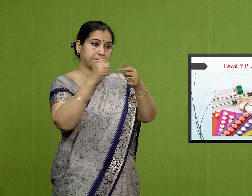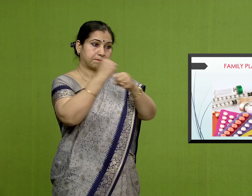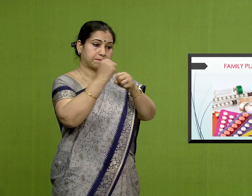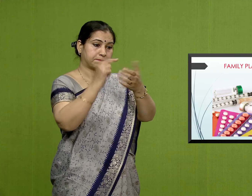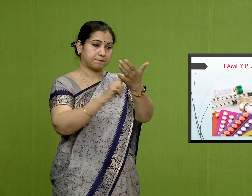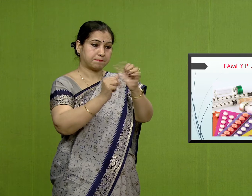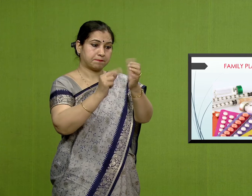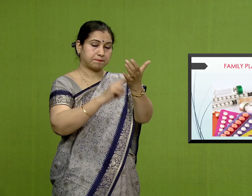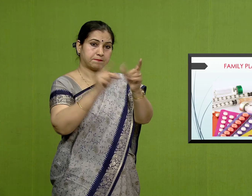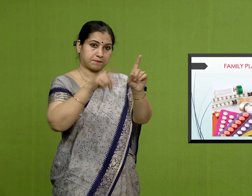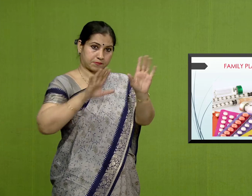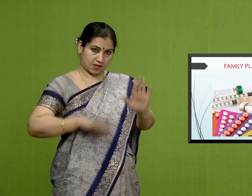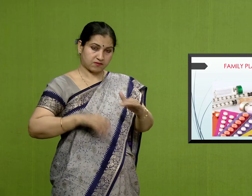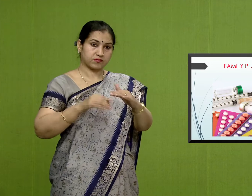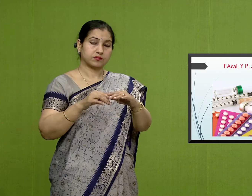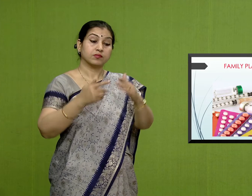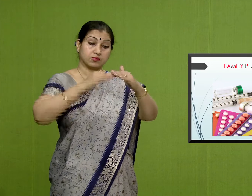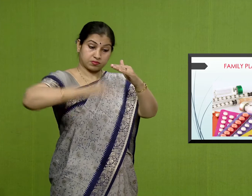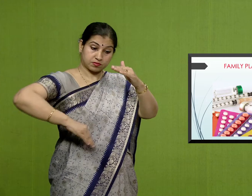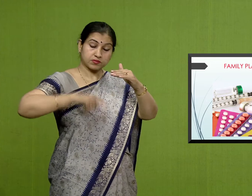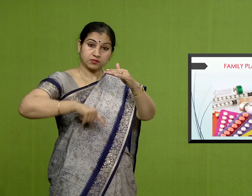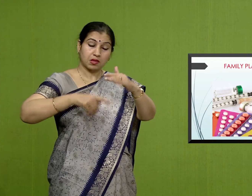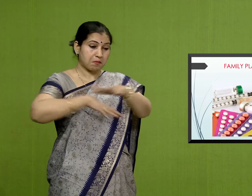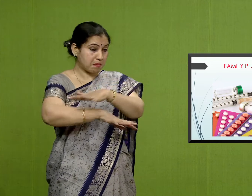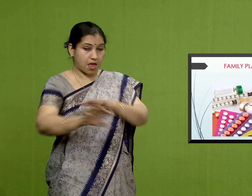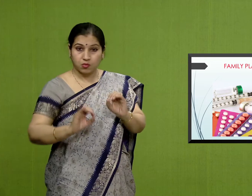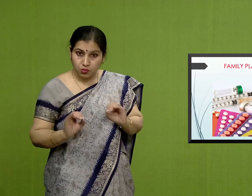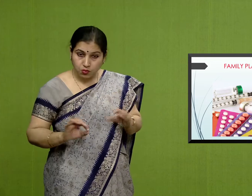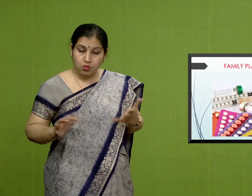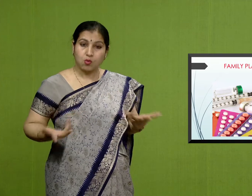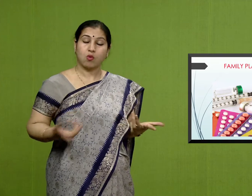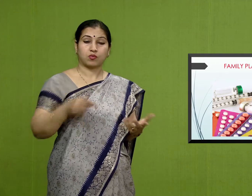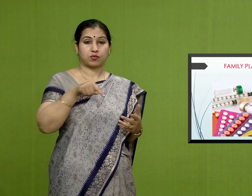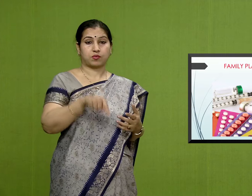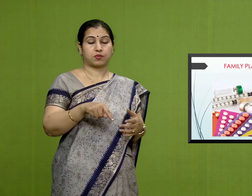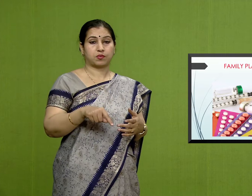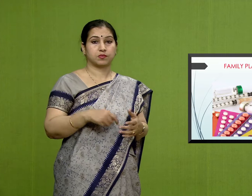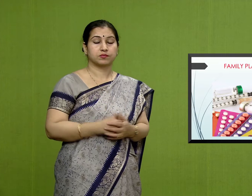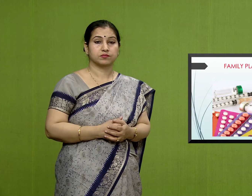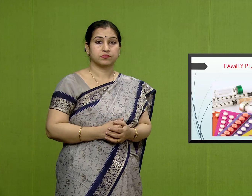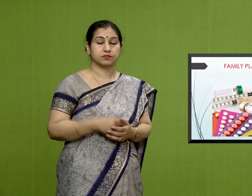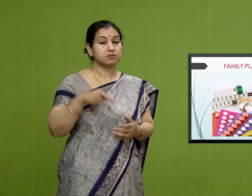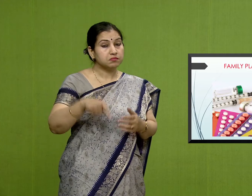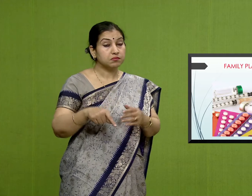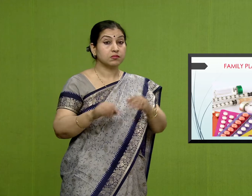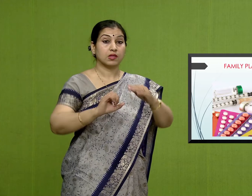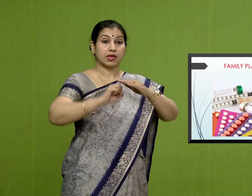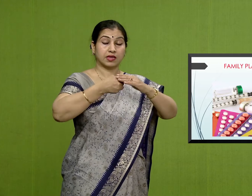Teen pregnancy or unplanned pregnancy, or when woman is weak